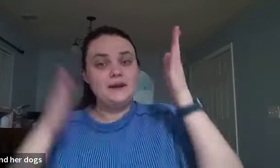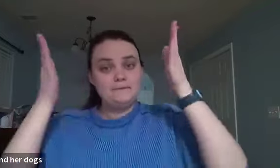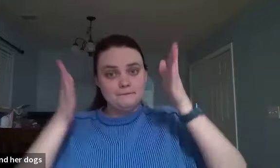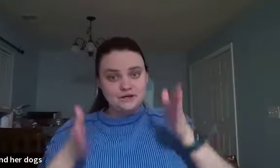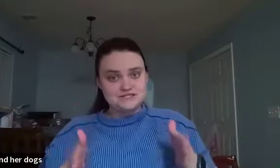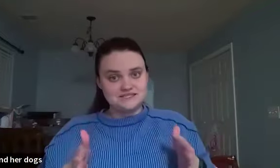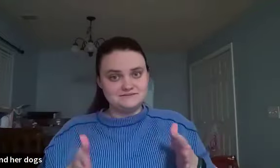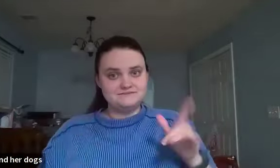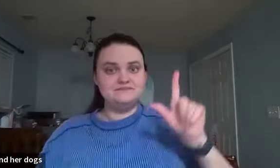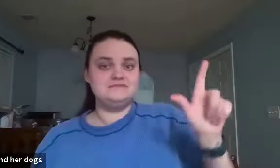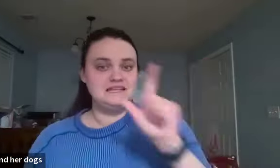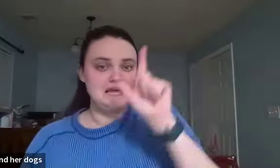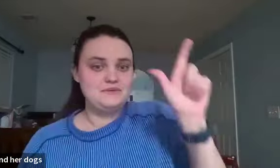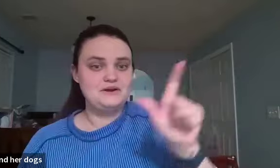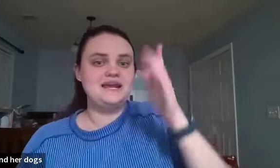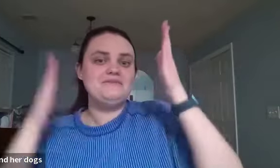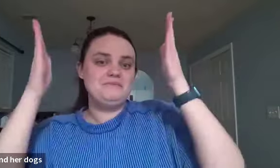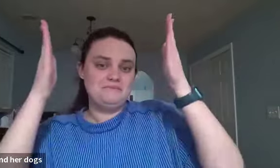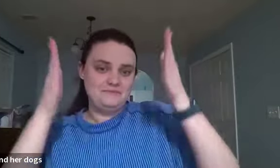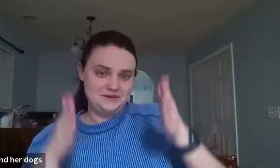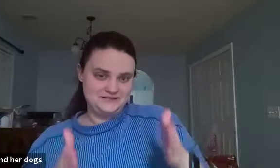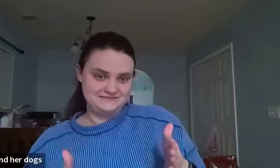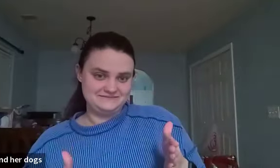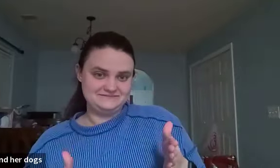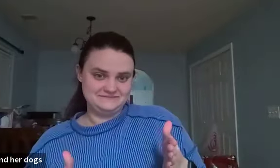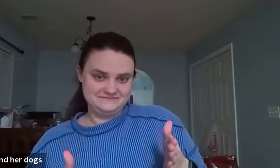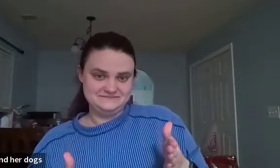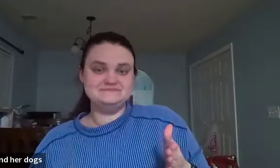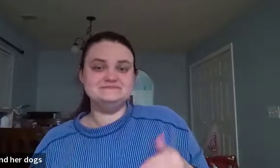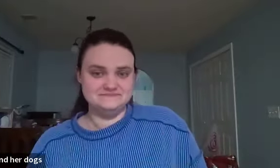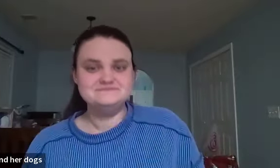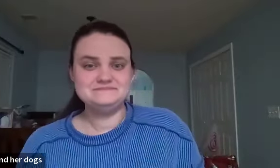Library person. Library person.